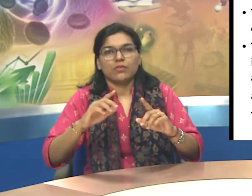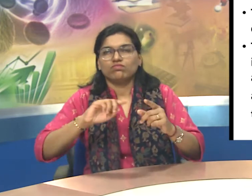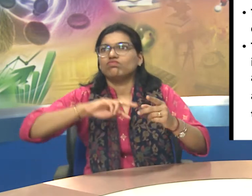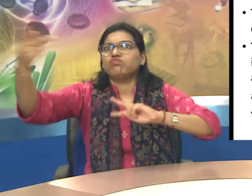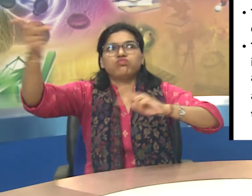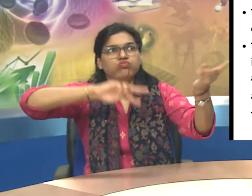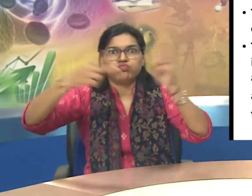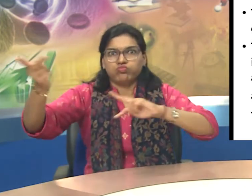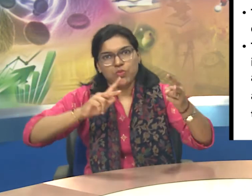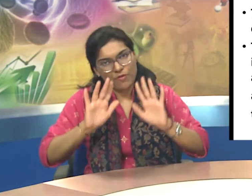teleprinter.